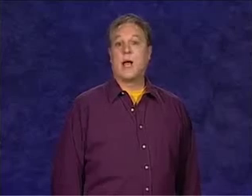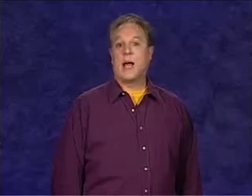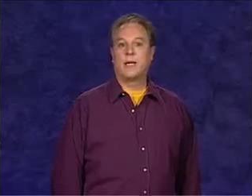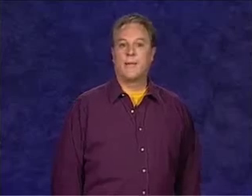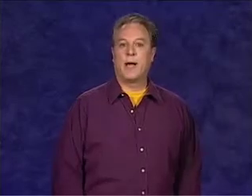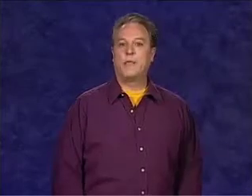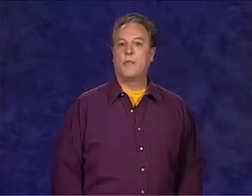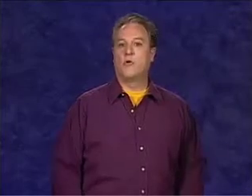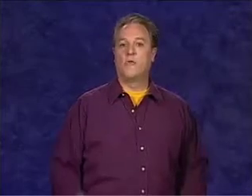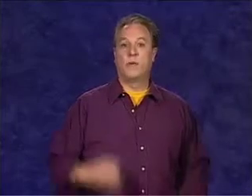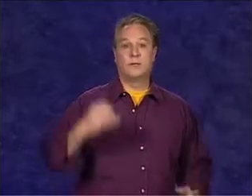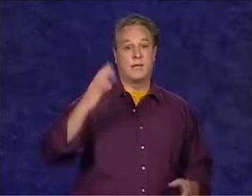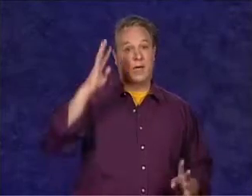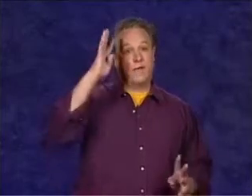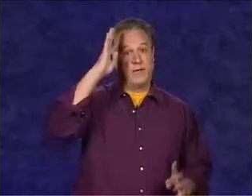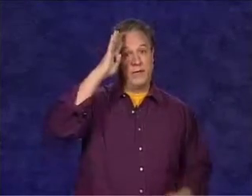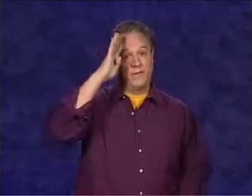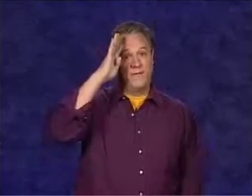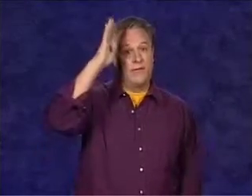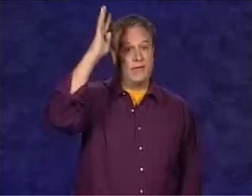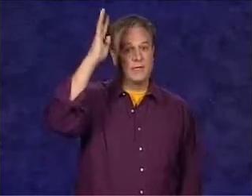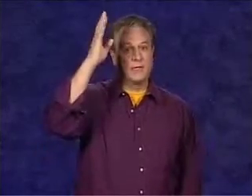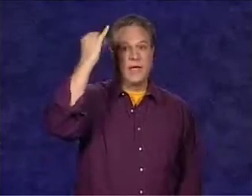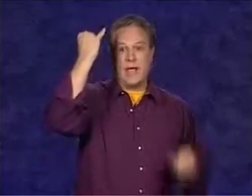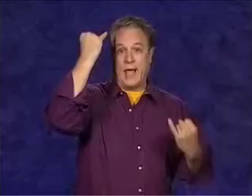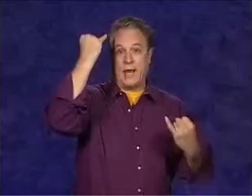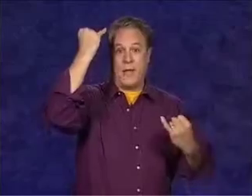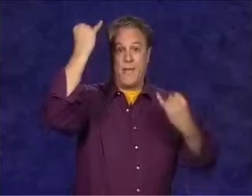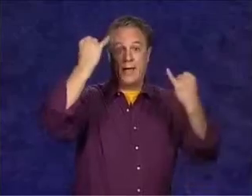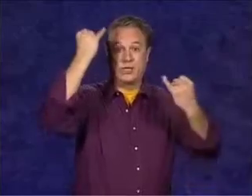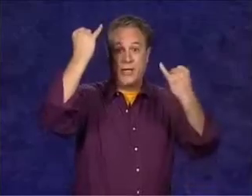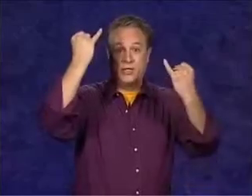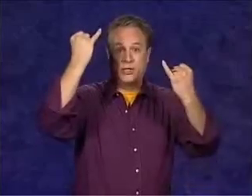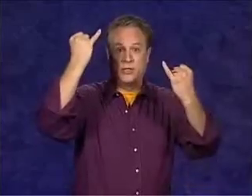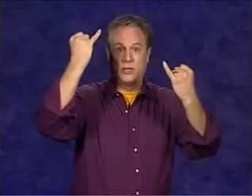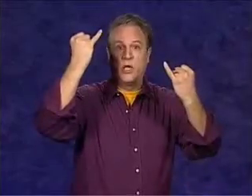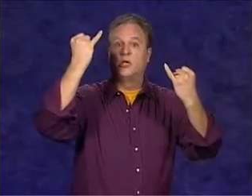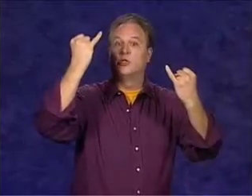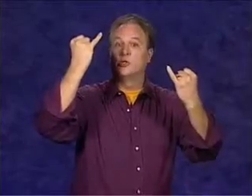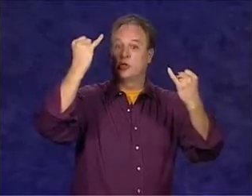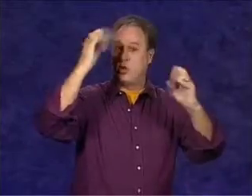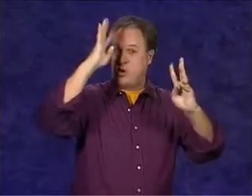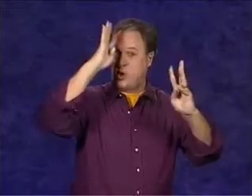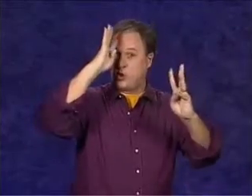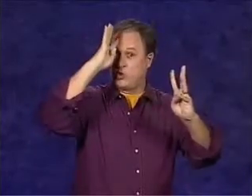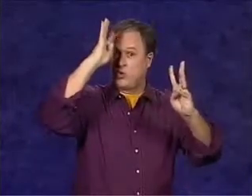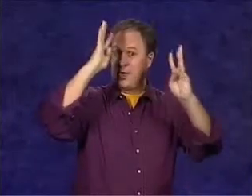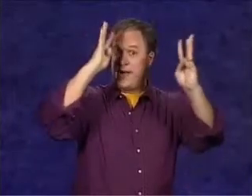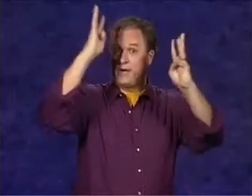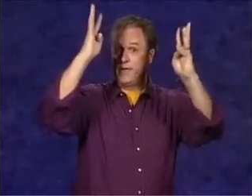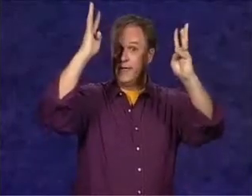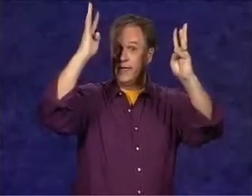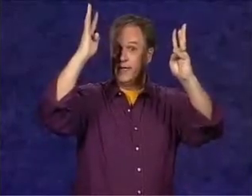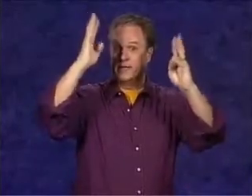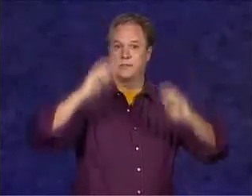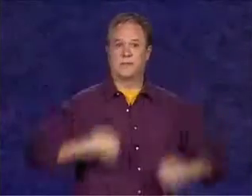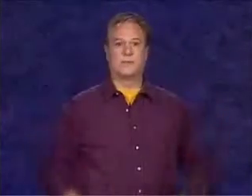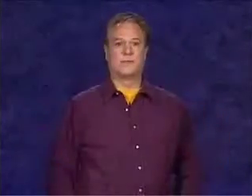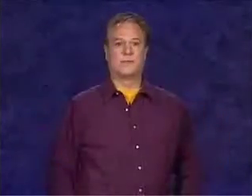I combine the movements of invent and imagination to show creative ideas.